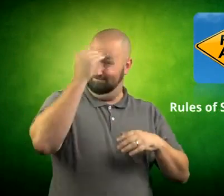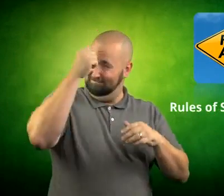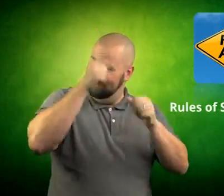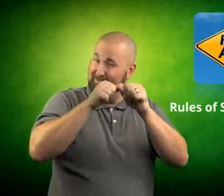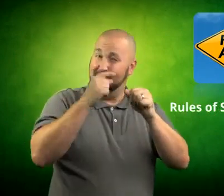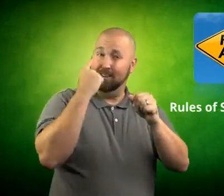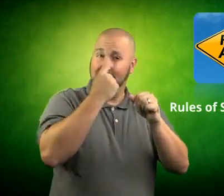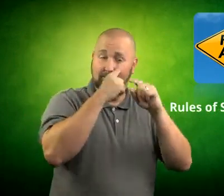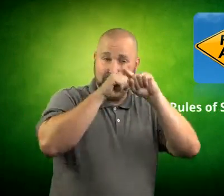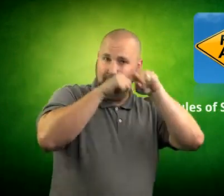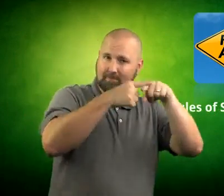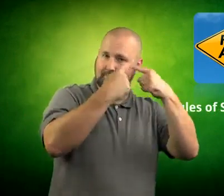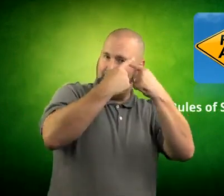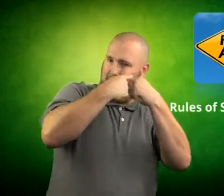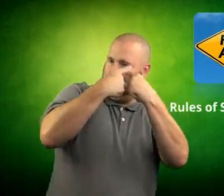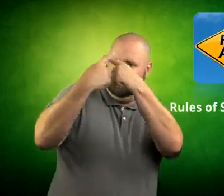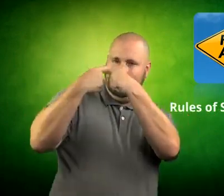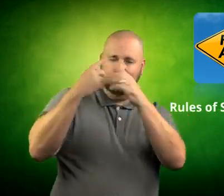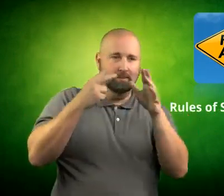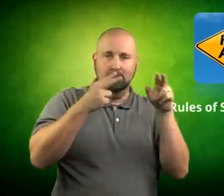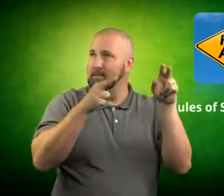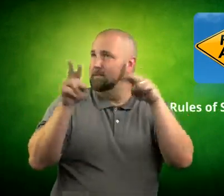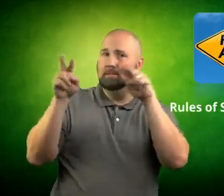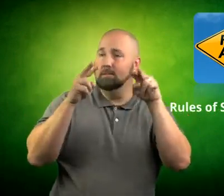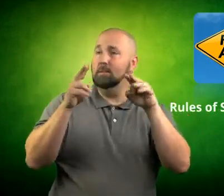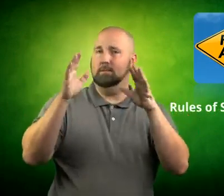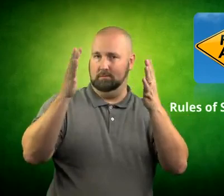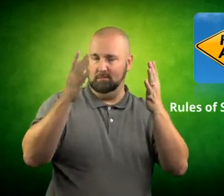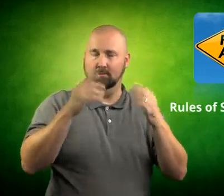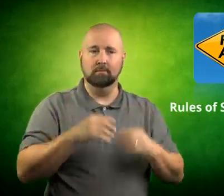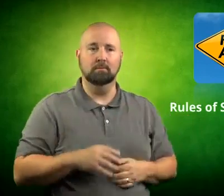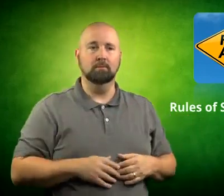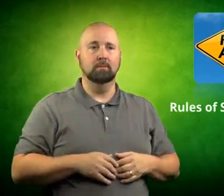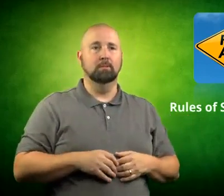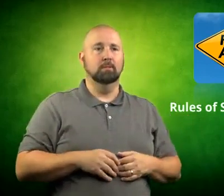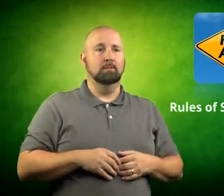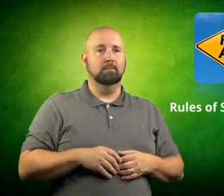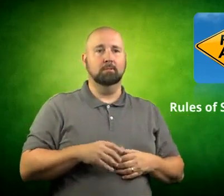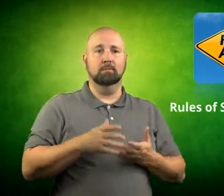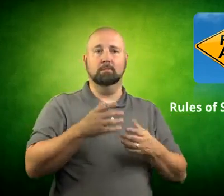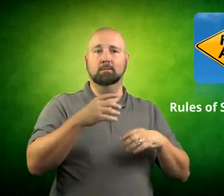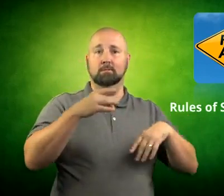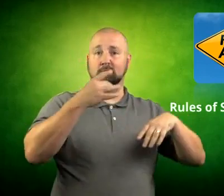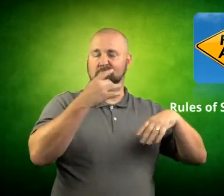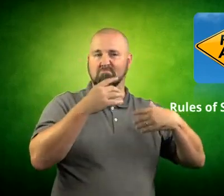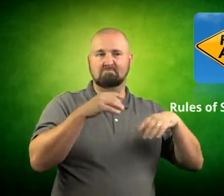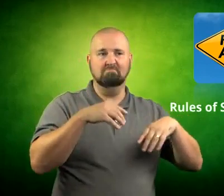light switch. Now remember, we're very visual dependent. We depend on our eyes.